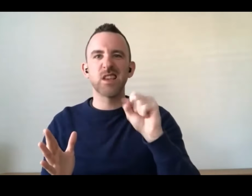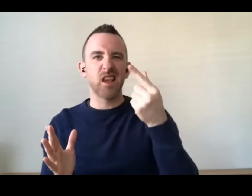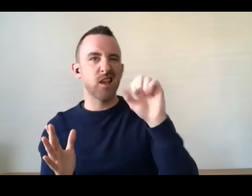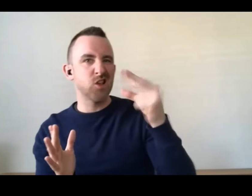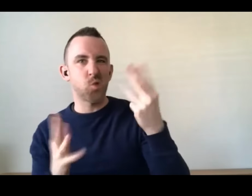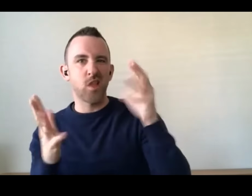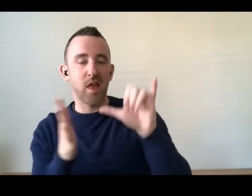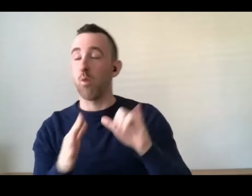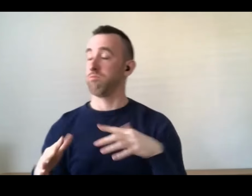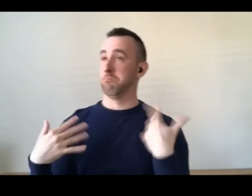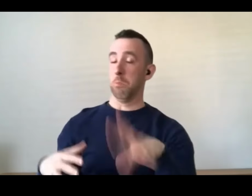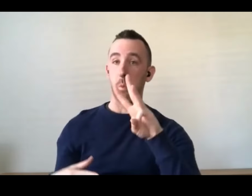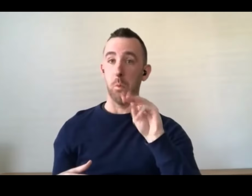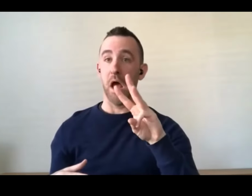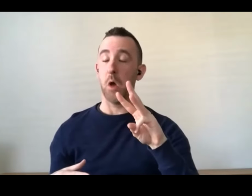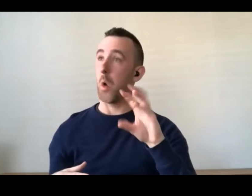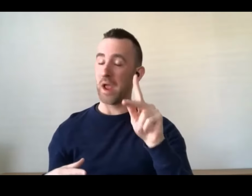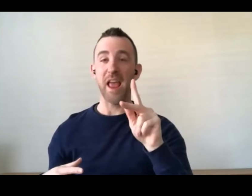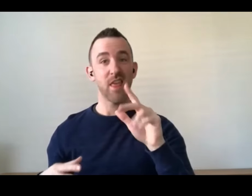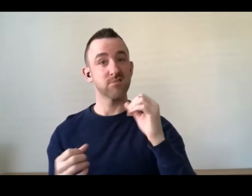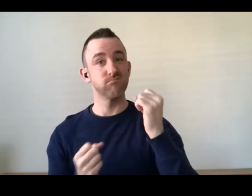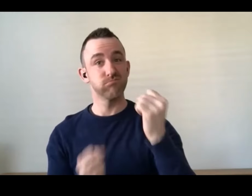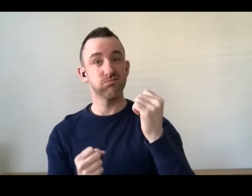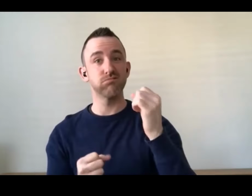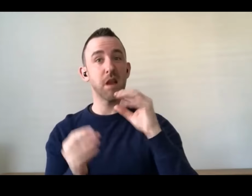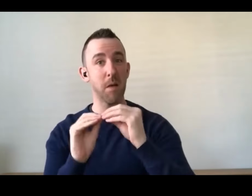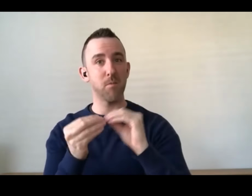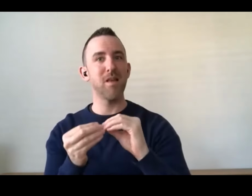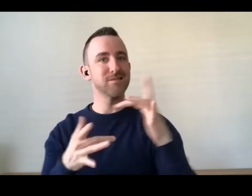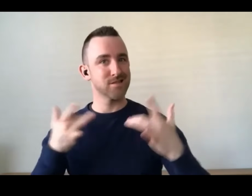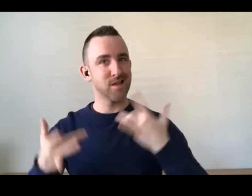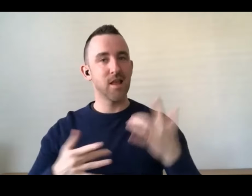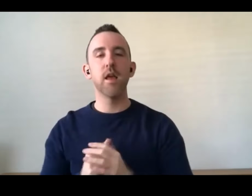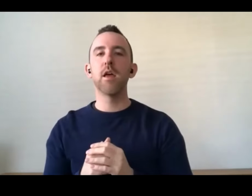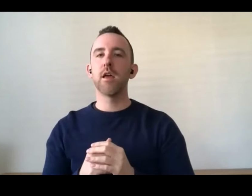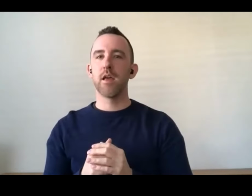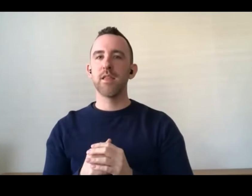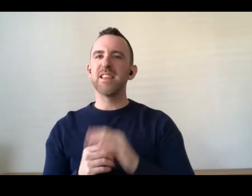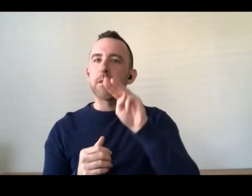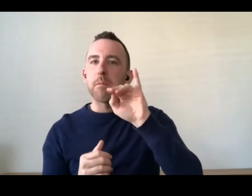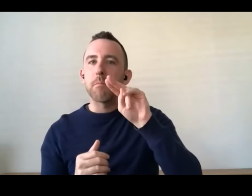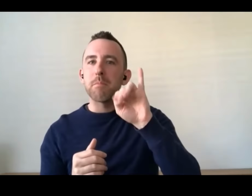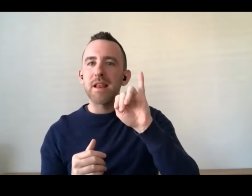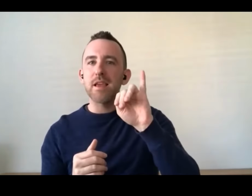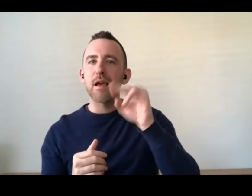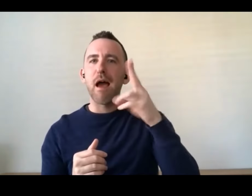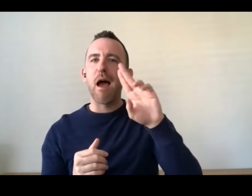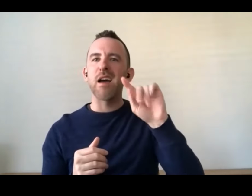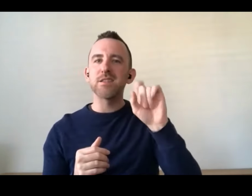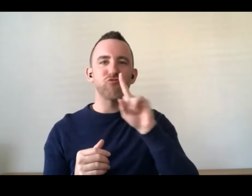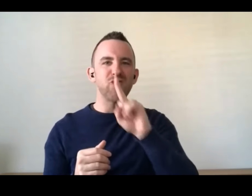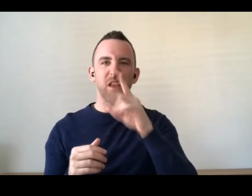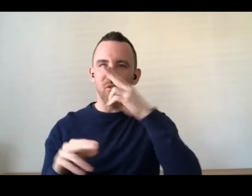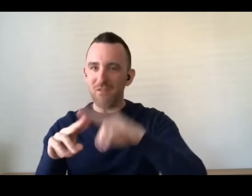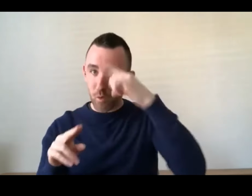Great. Wow. Okay, that's a solid number. This is exciting. These mini hunts have been a lot of fun for all of us, with me and Misha,